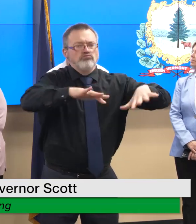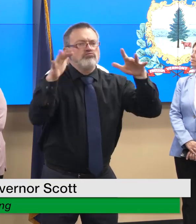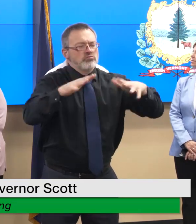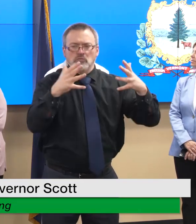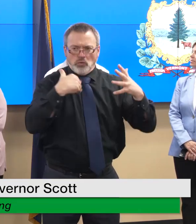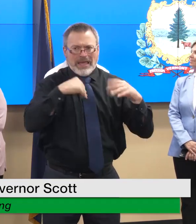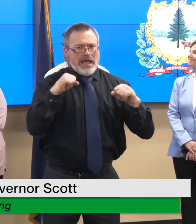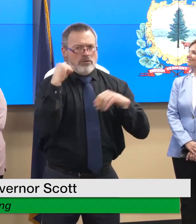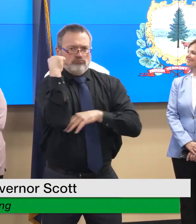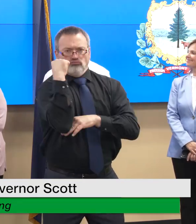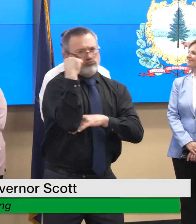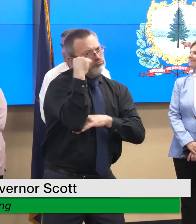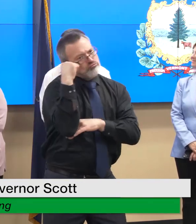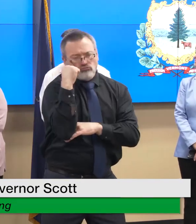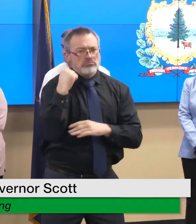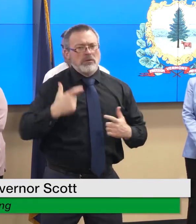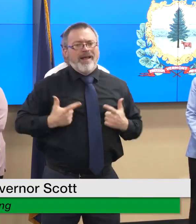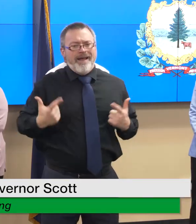Commissioner Morrison.